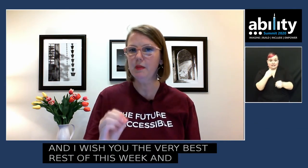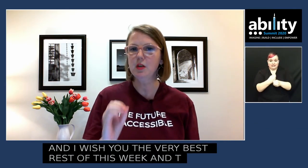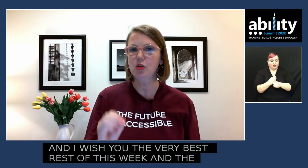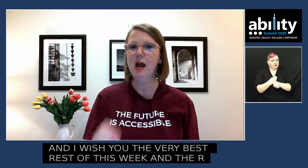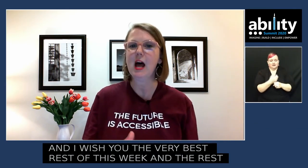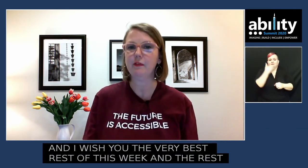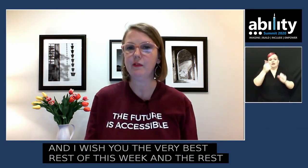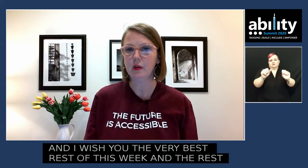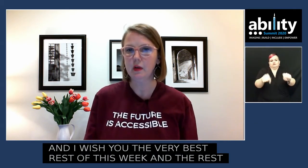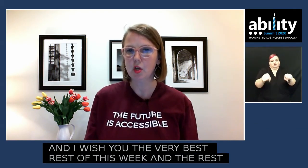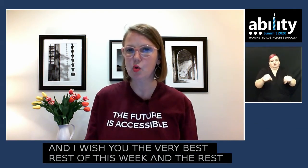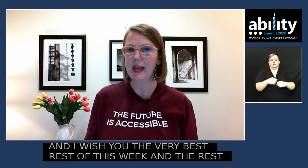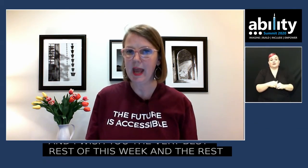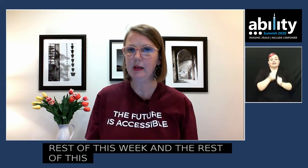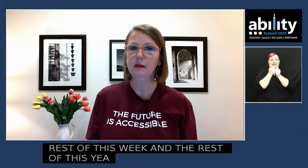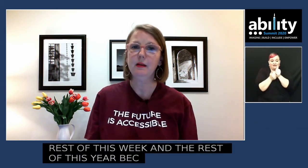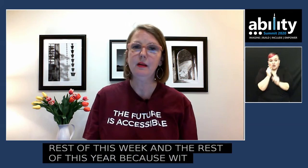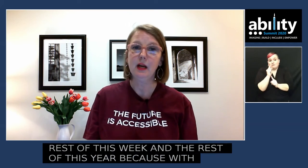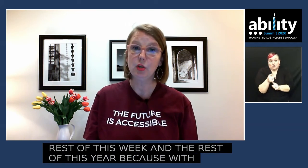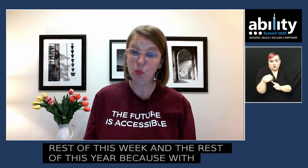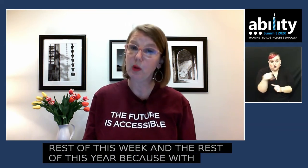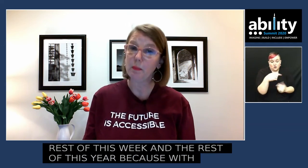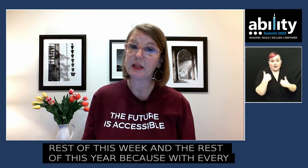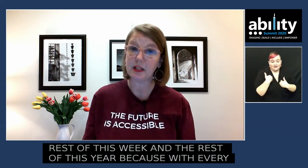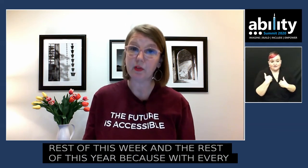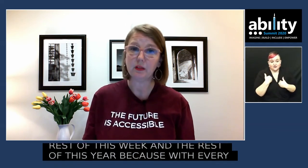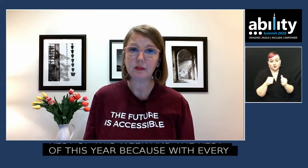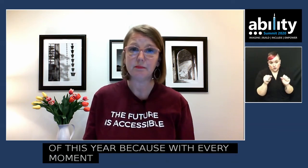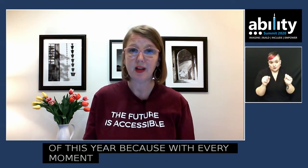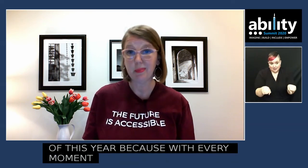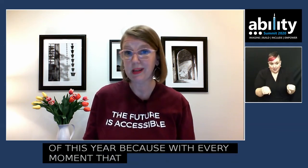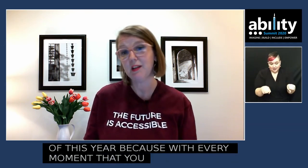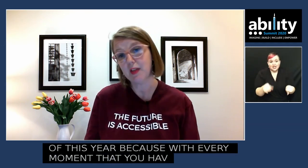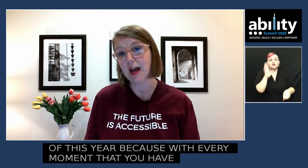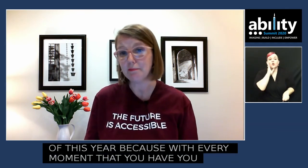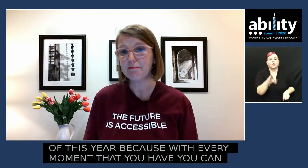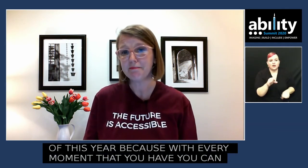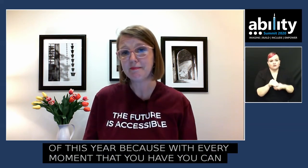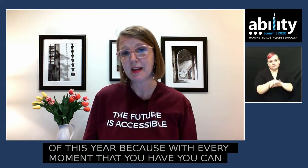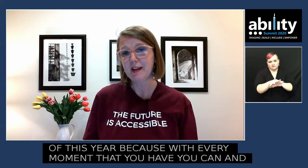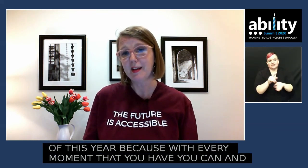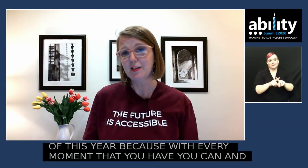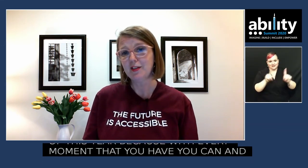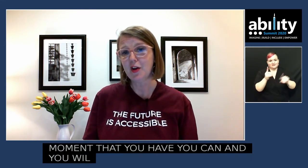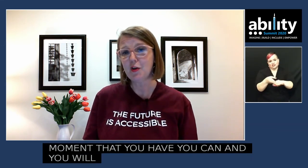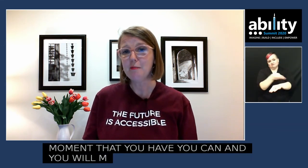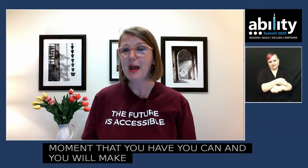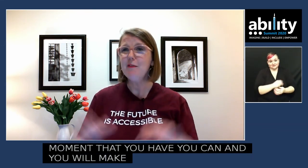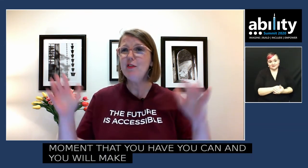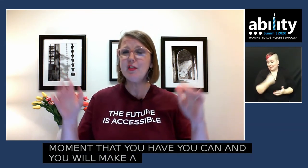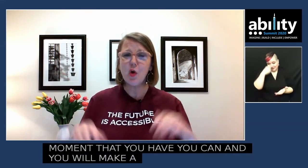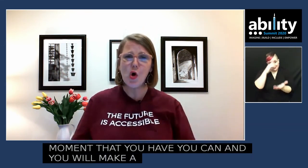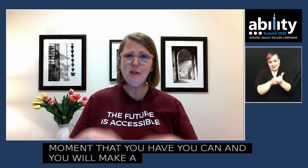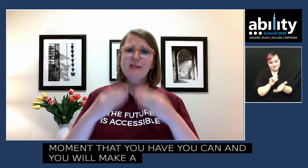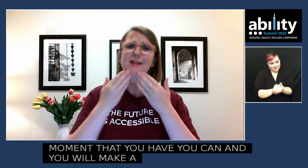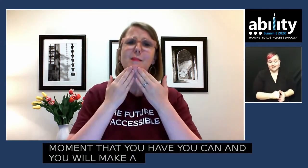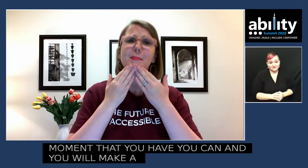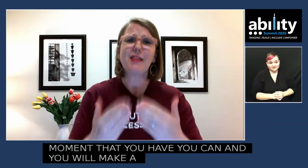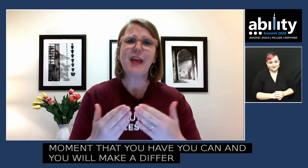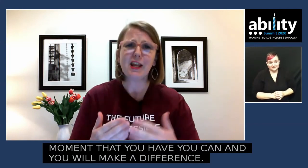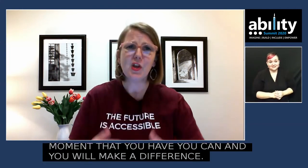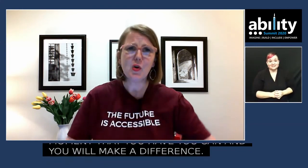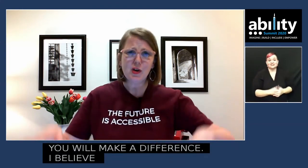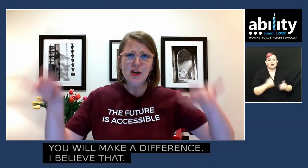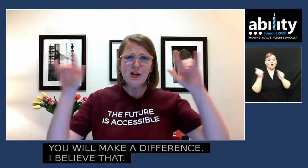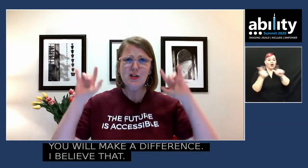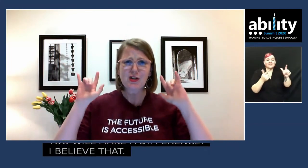every moment that you have, you can and you will make a difference. I believe that. So on behalf of us all, a